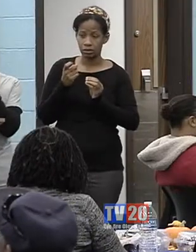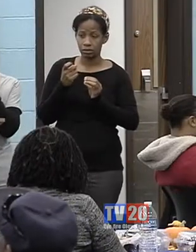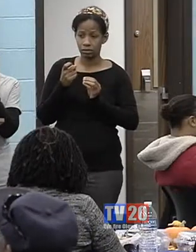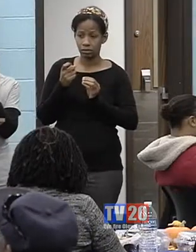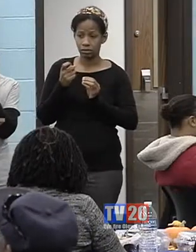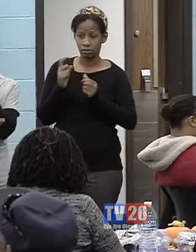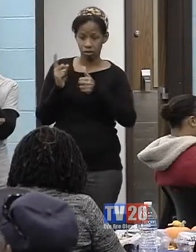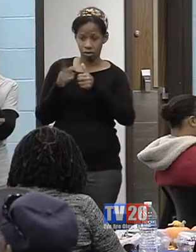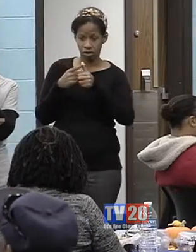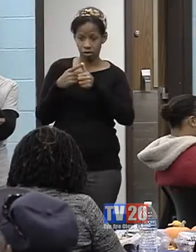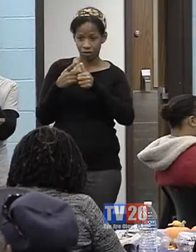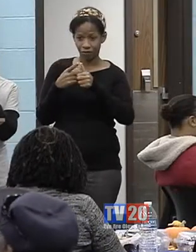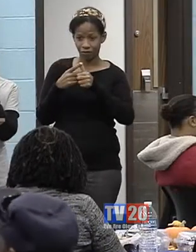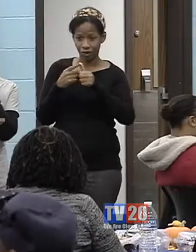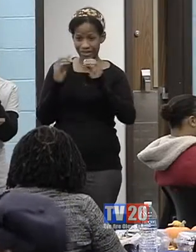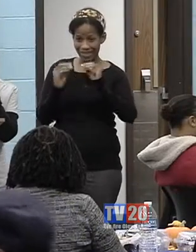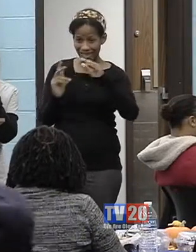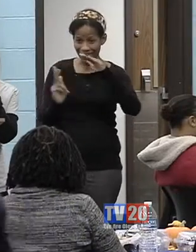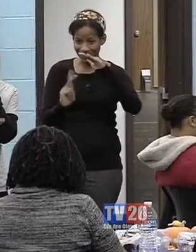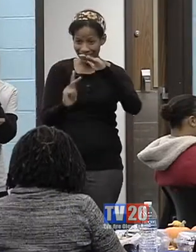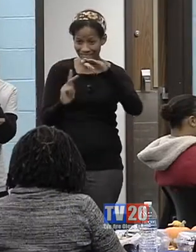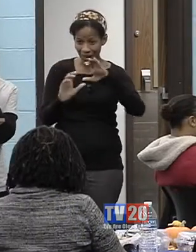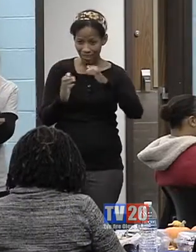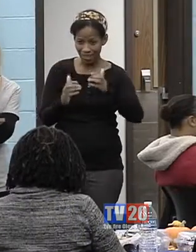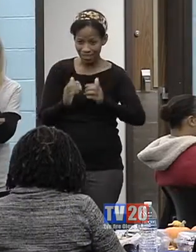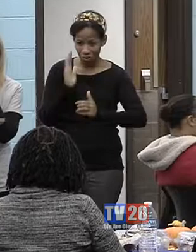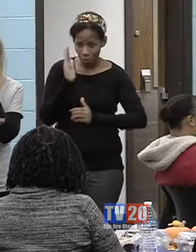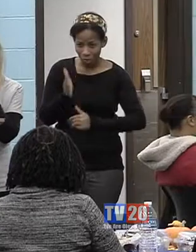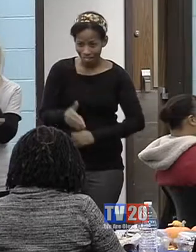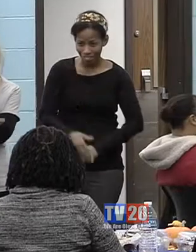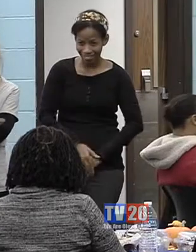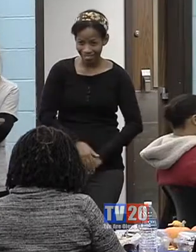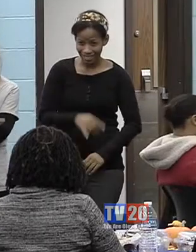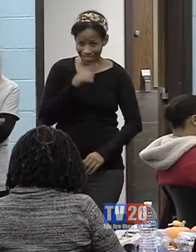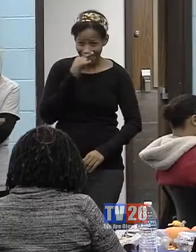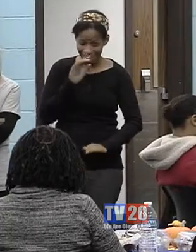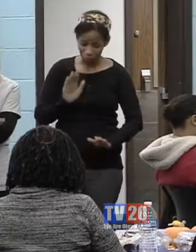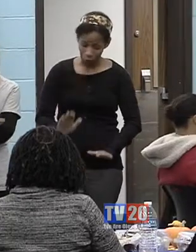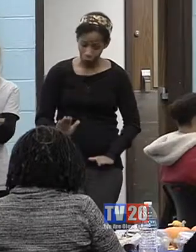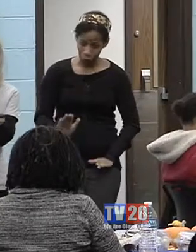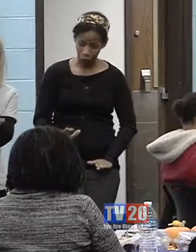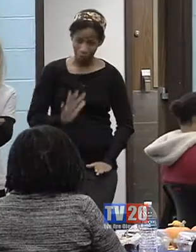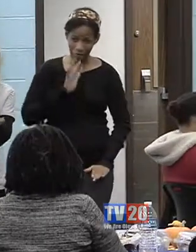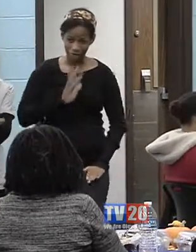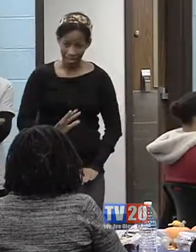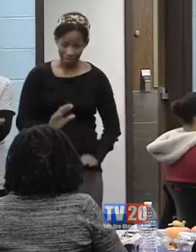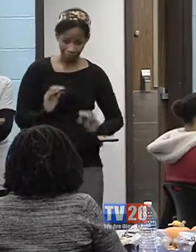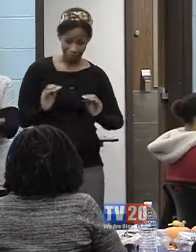do our first kindergarten class in December.